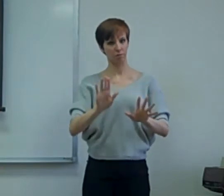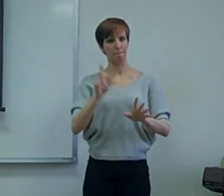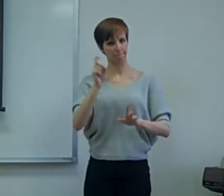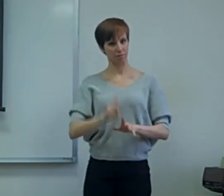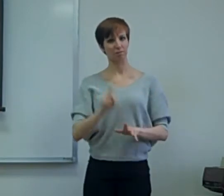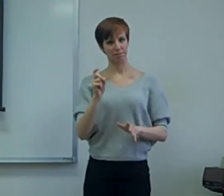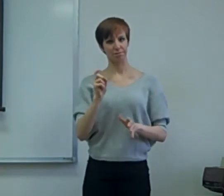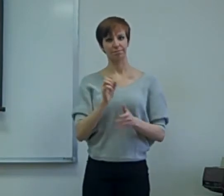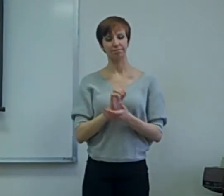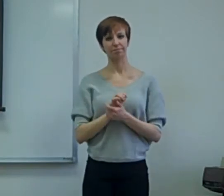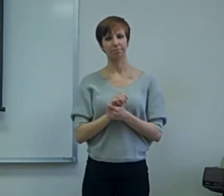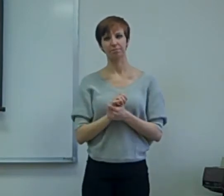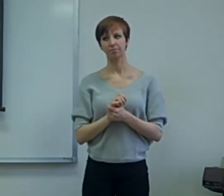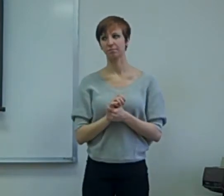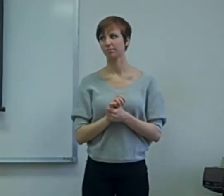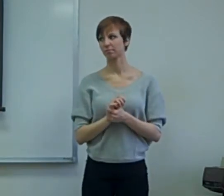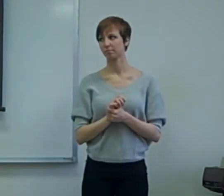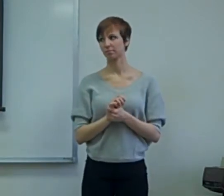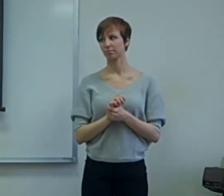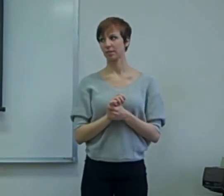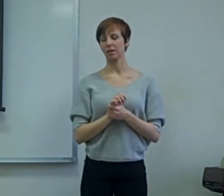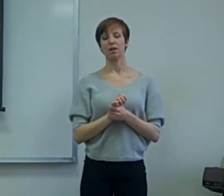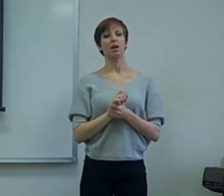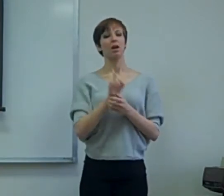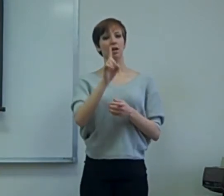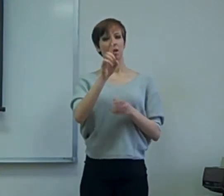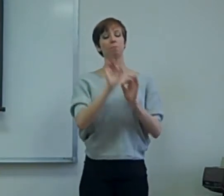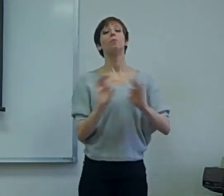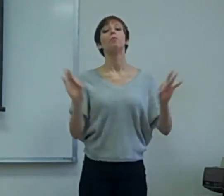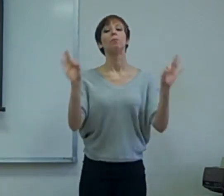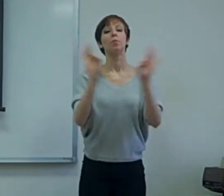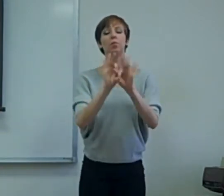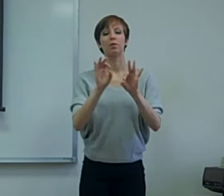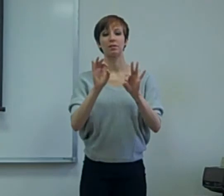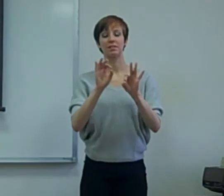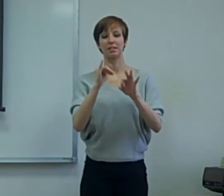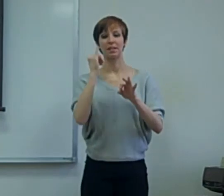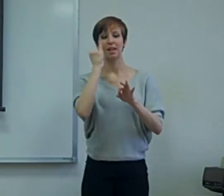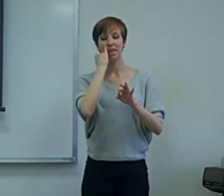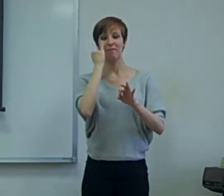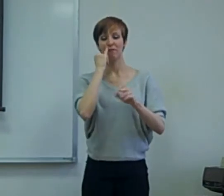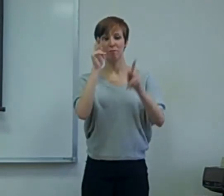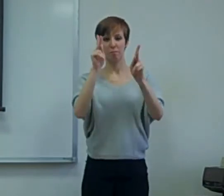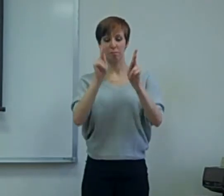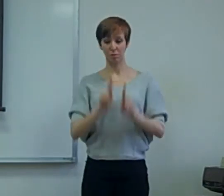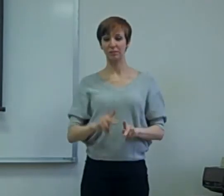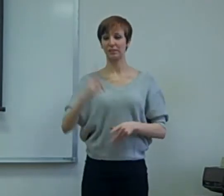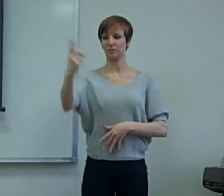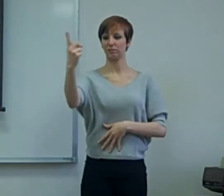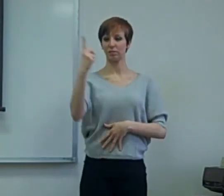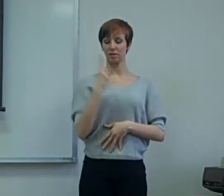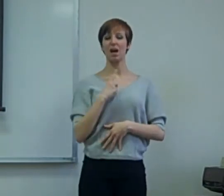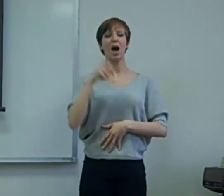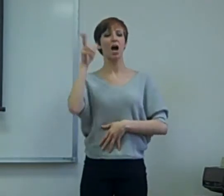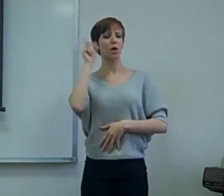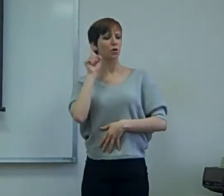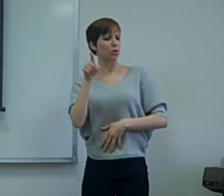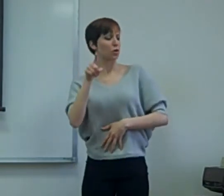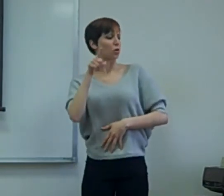that makes some people madder than if I would say, if somebody would come up to me and say, oh, I heard you lost your son. And I say,